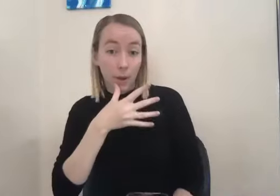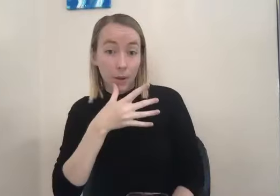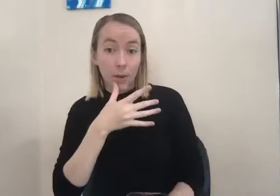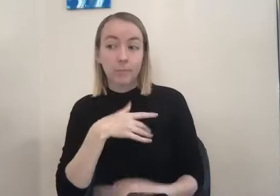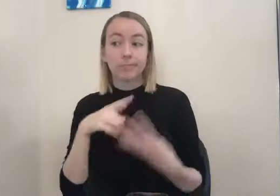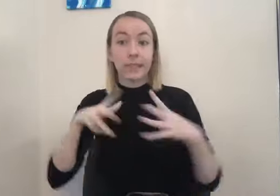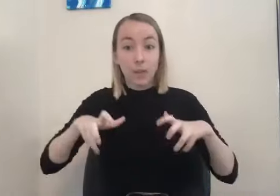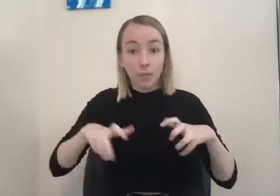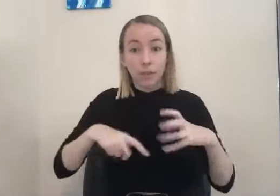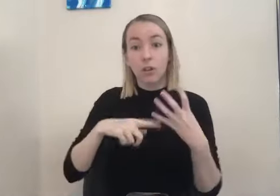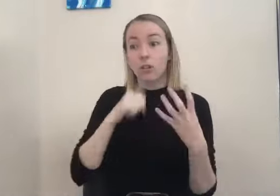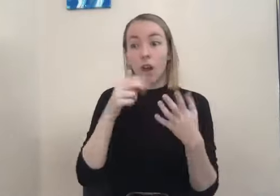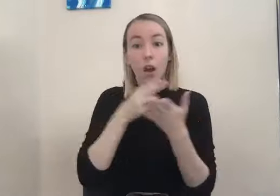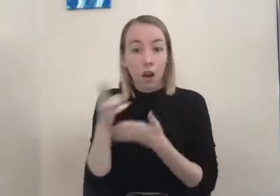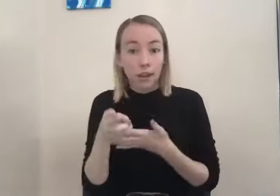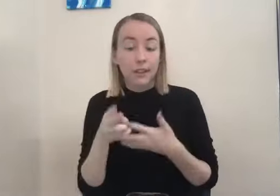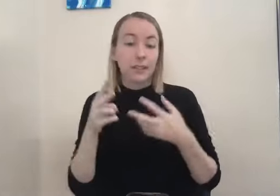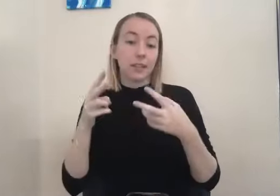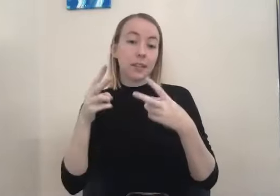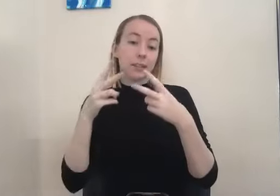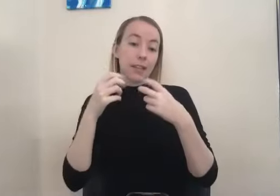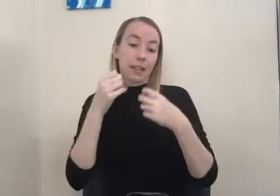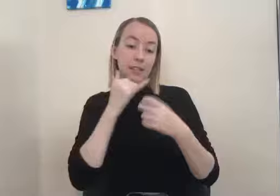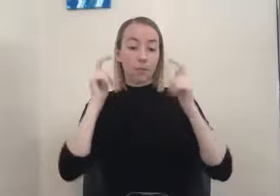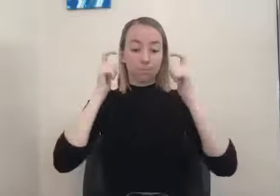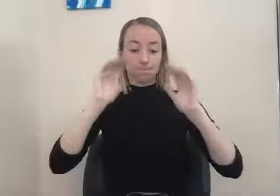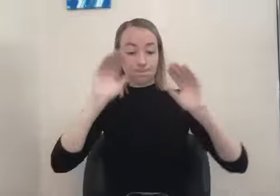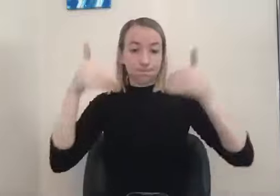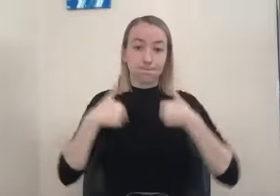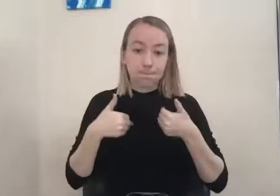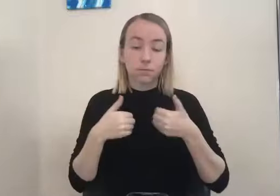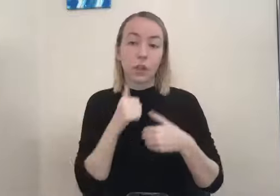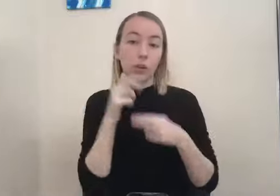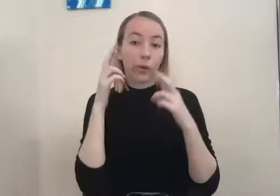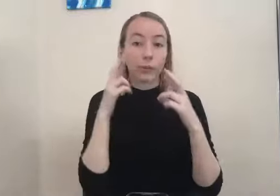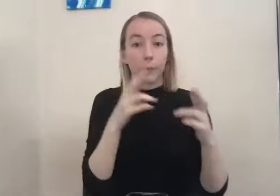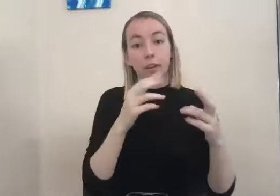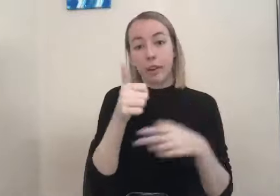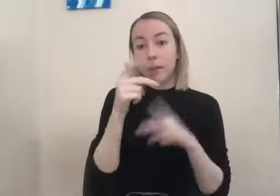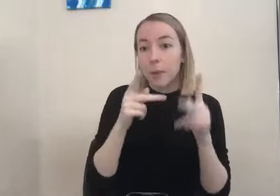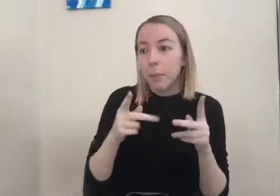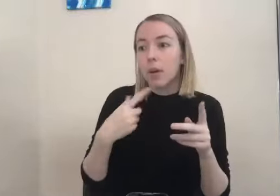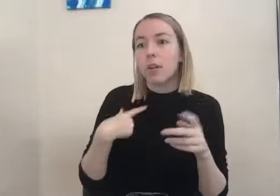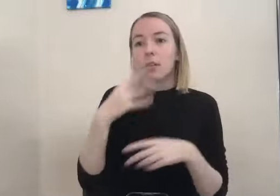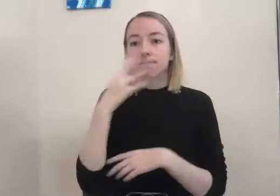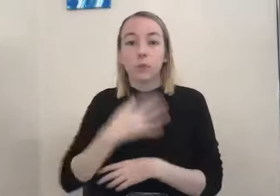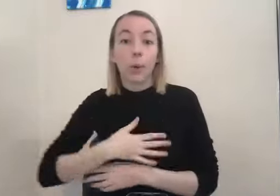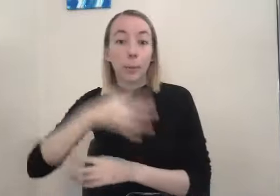when I first came into the programme. So my character defects, the biggest one